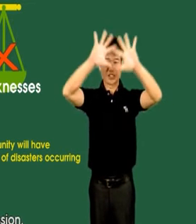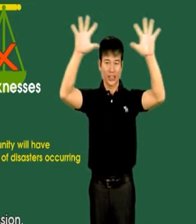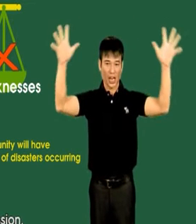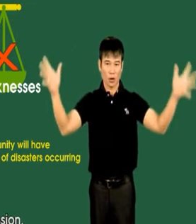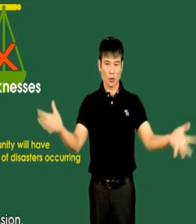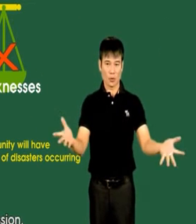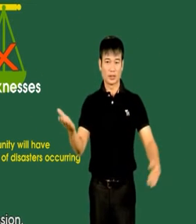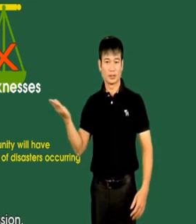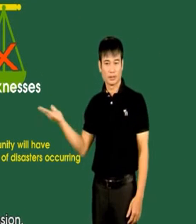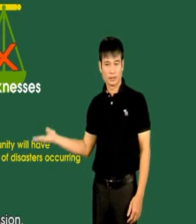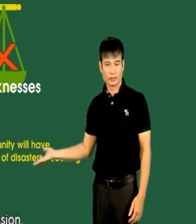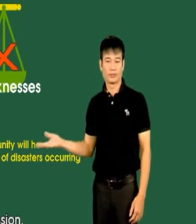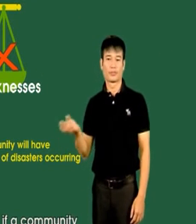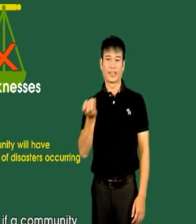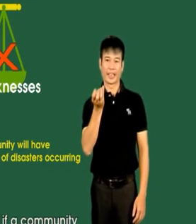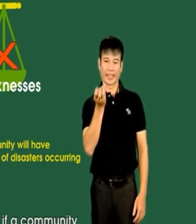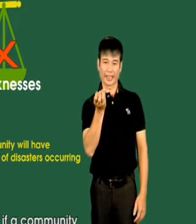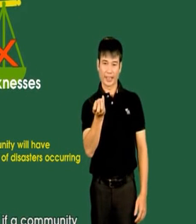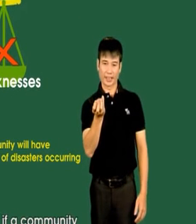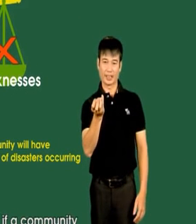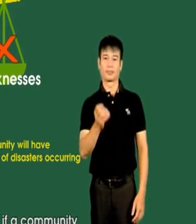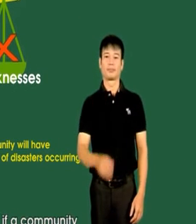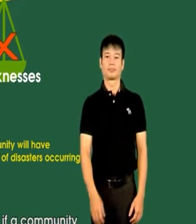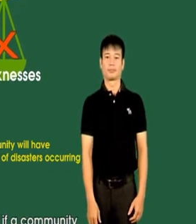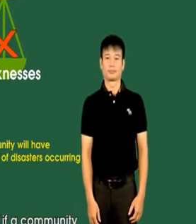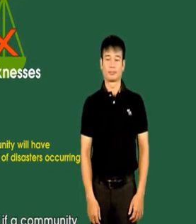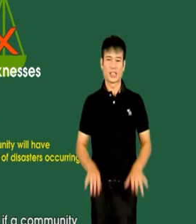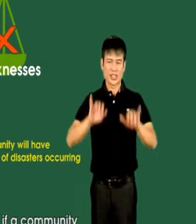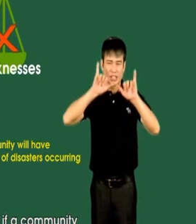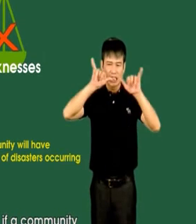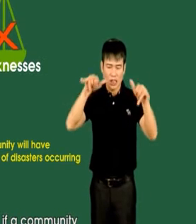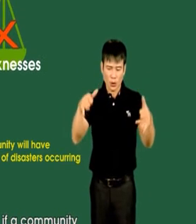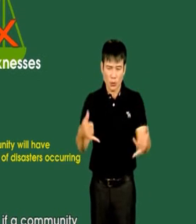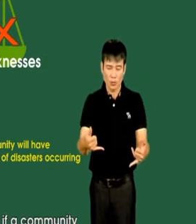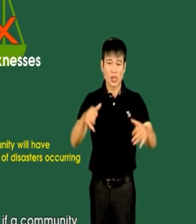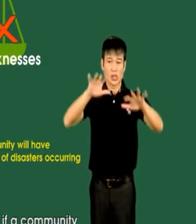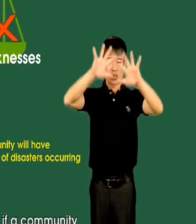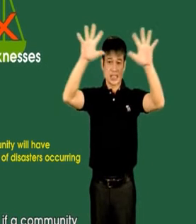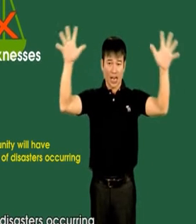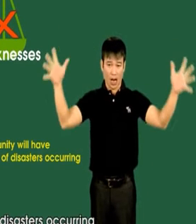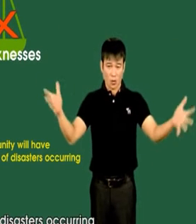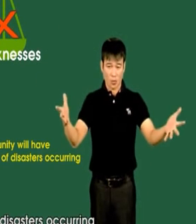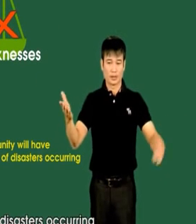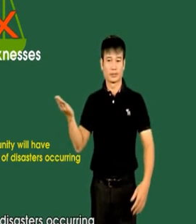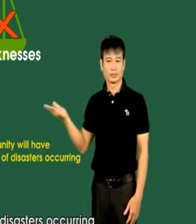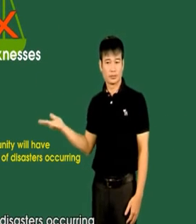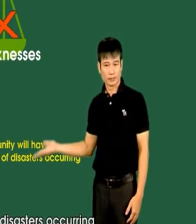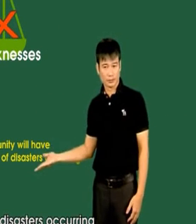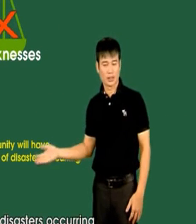In the previous session, we mentioned that if a community has more strengths than weaknesses, it will have less risk of